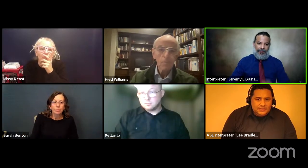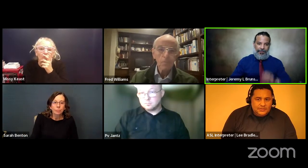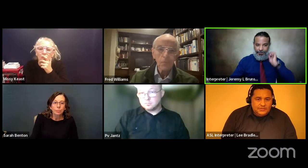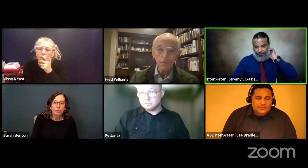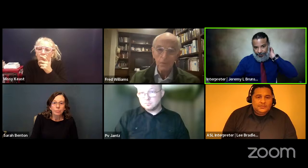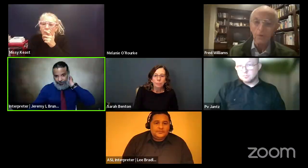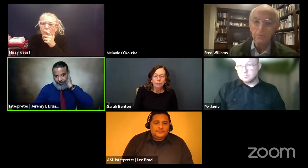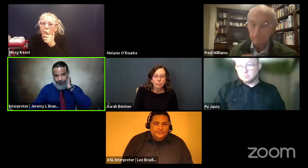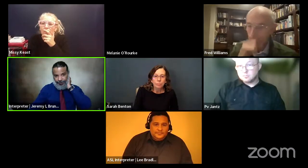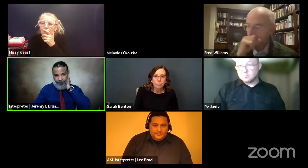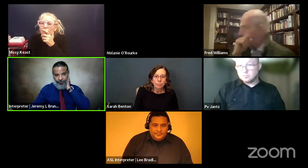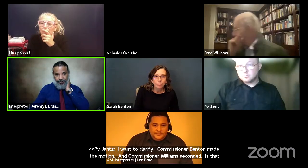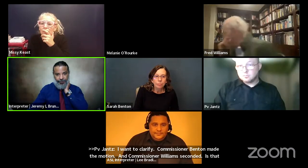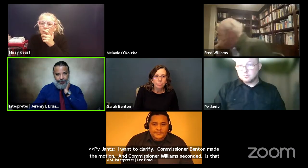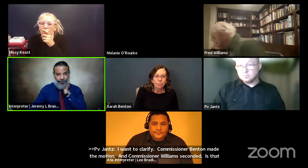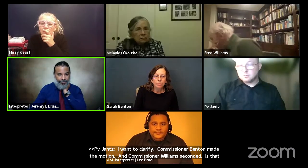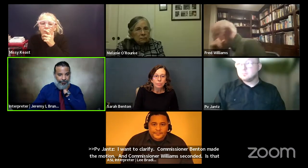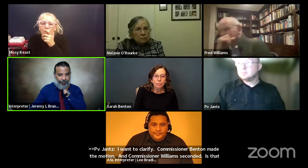Yes. Yes.